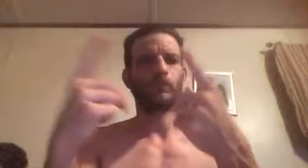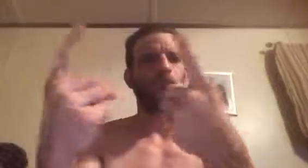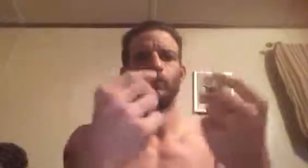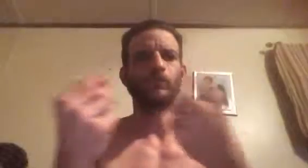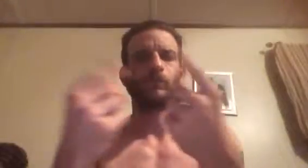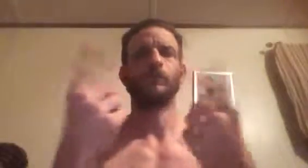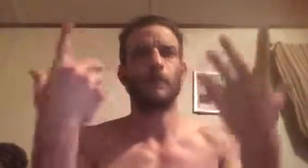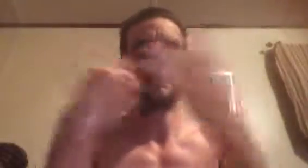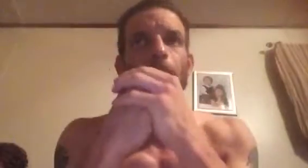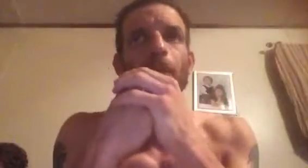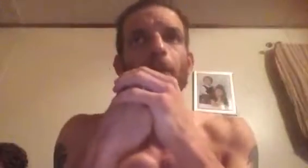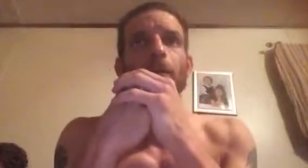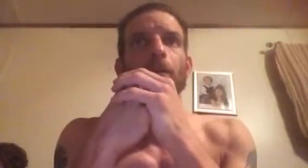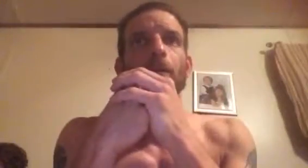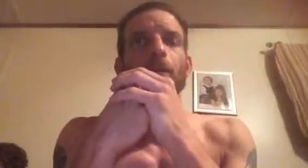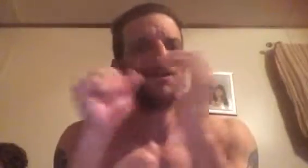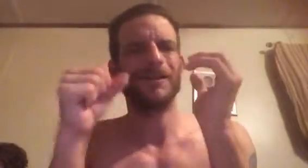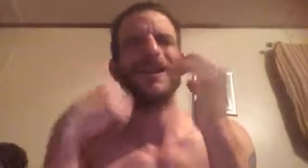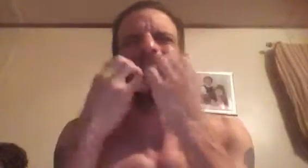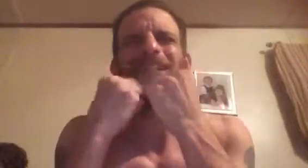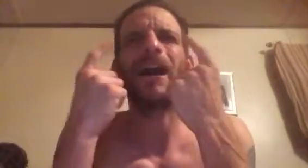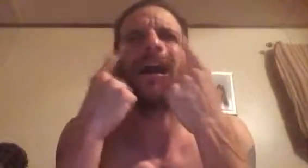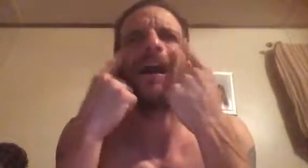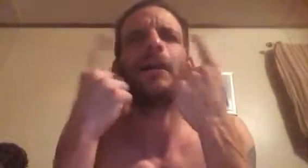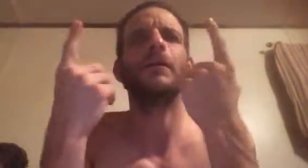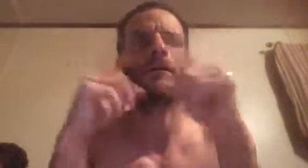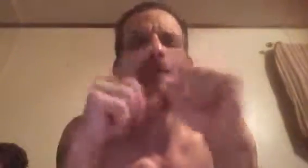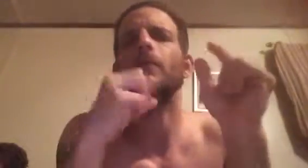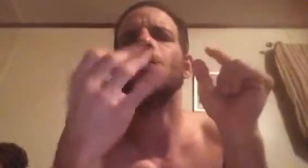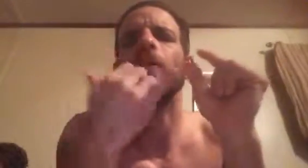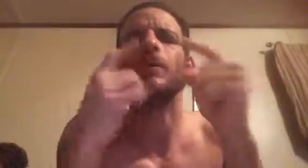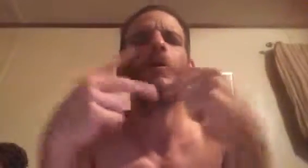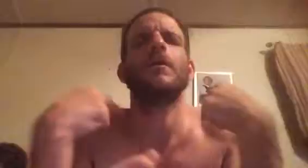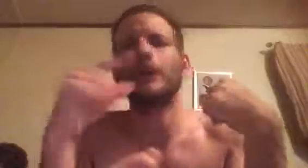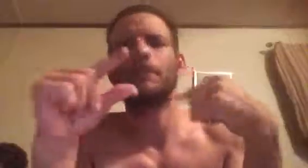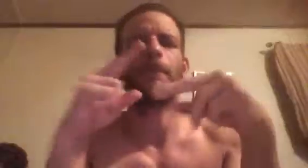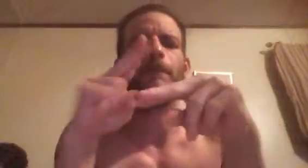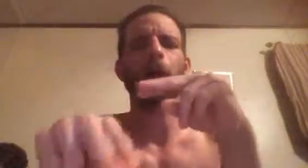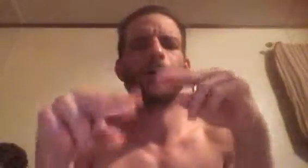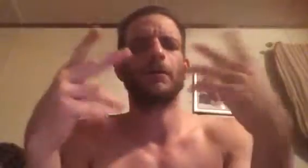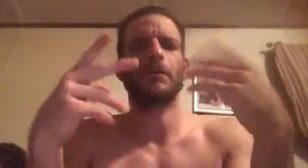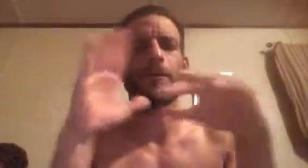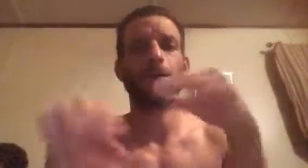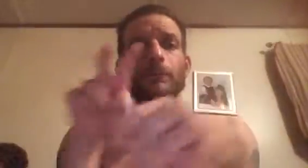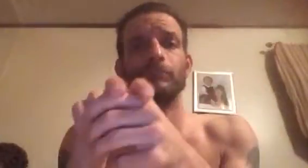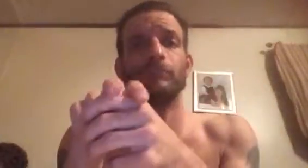Wow, this varsity Ford really showed a lot of speed. Quickest run of all time in a stock Eliminator car. You guys have got to be proud of the way the season started in the Factory Stock